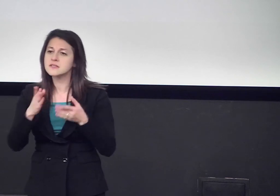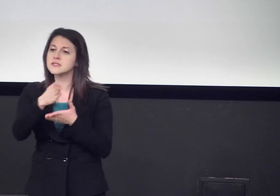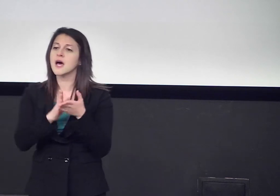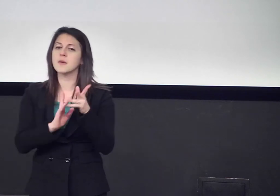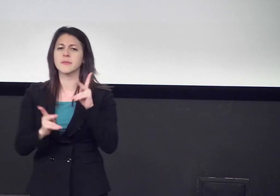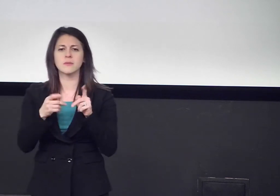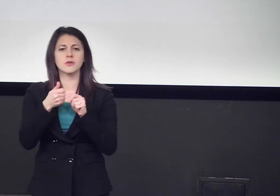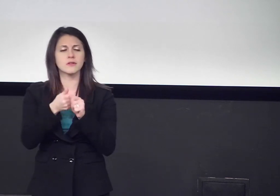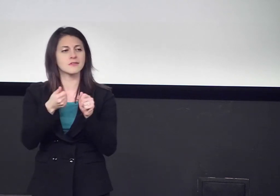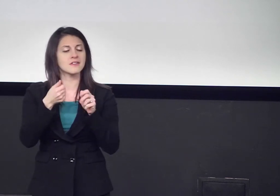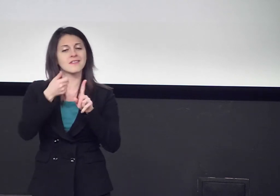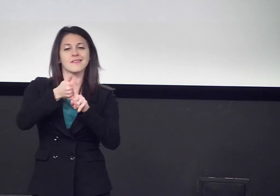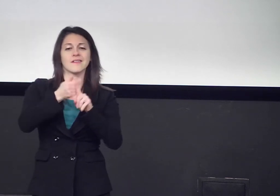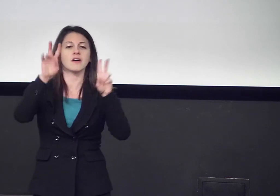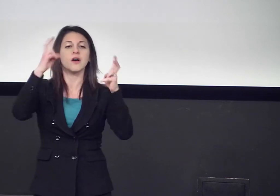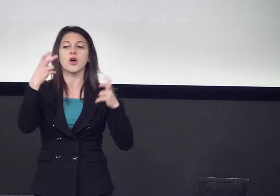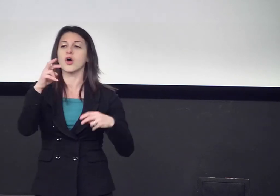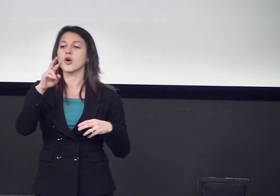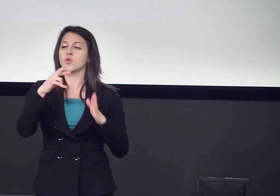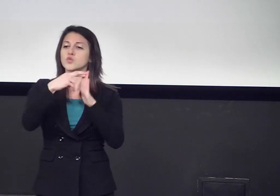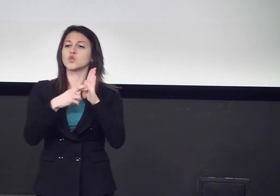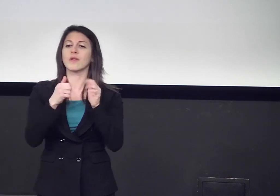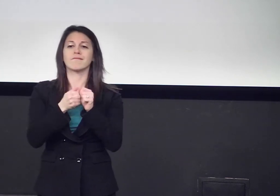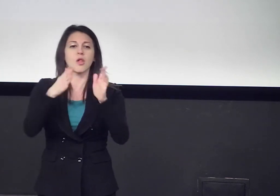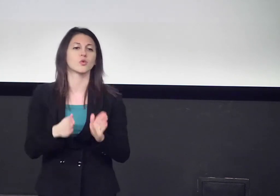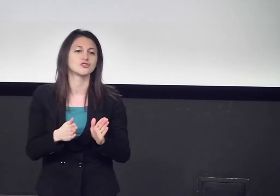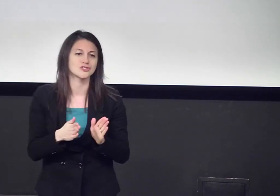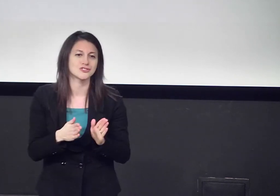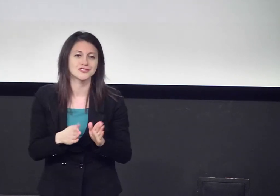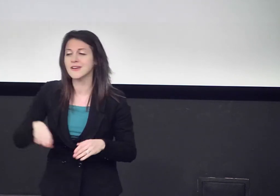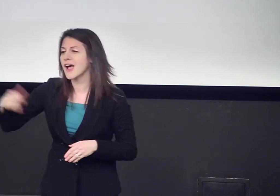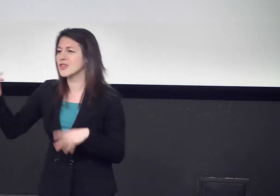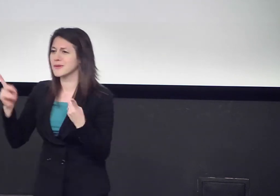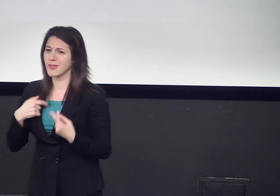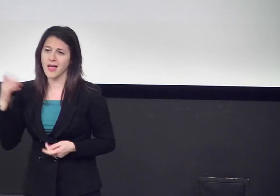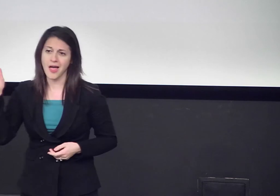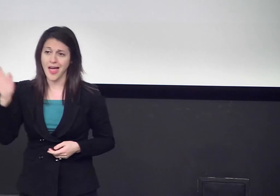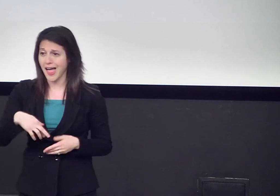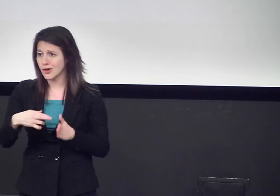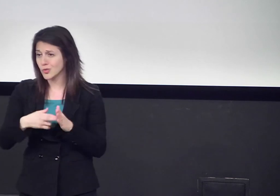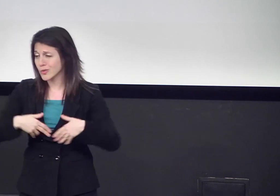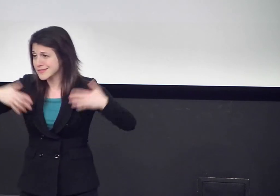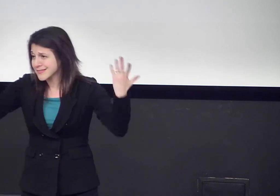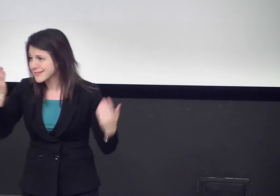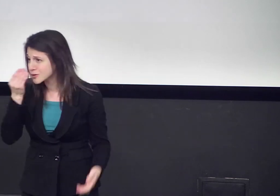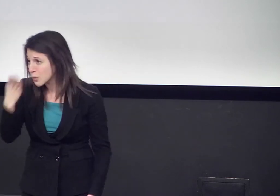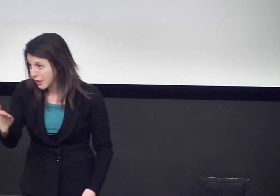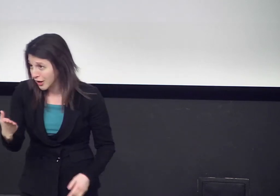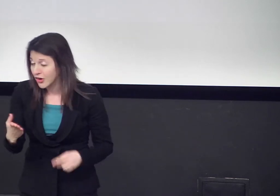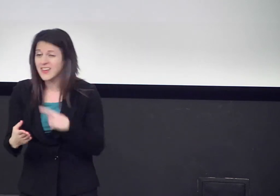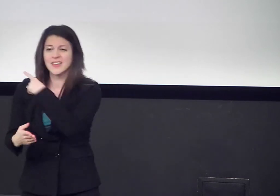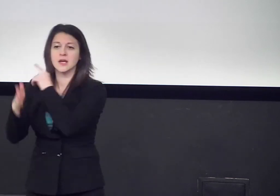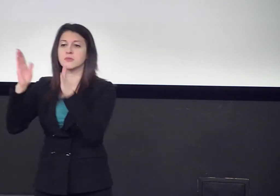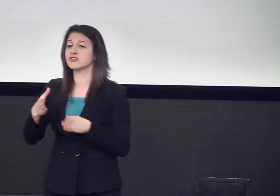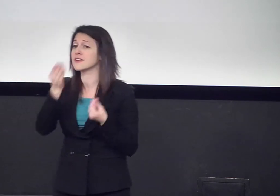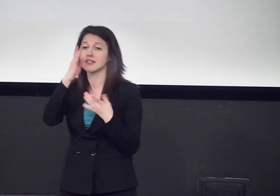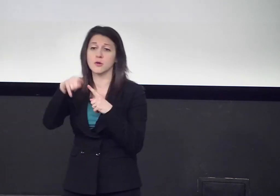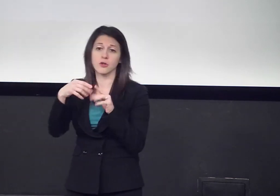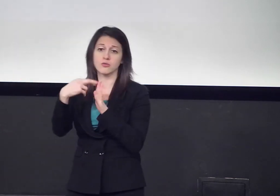This participant said that there are people who are considered rule followers, and then other people who don't necessarily abide by the